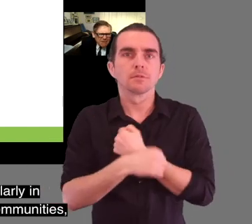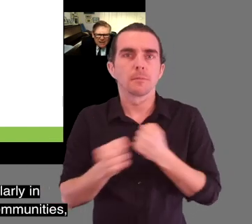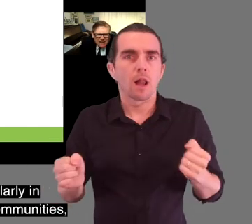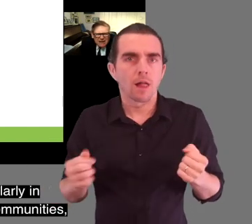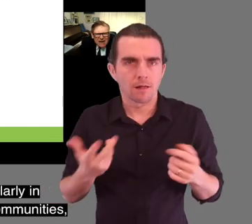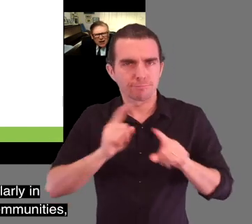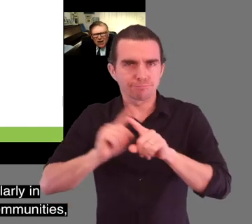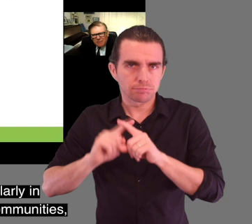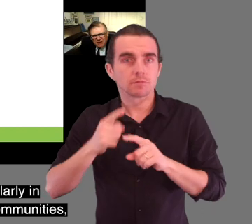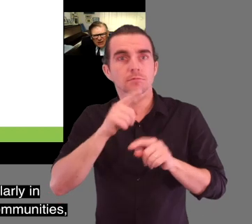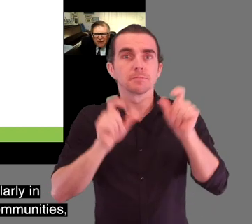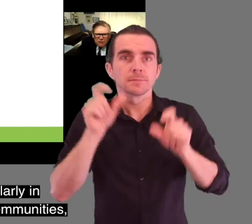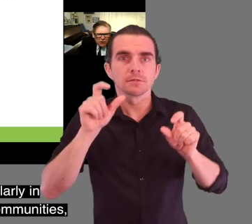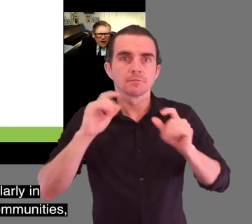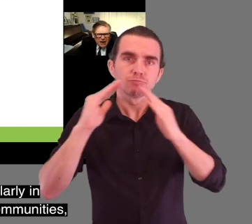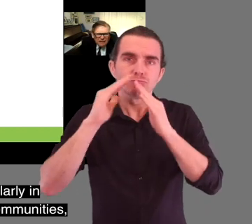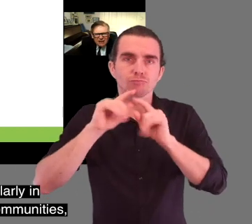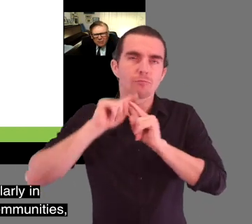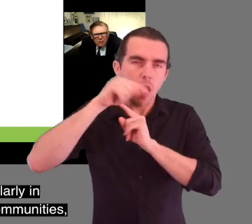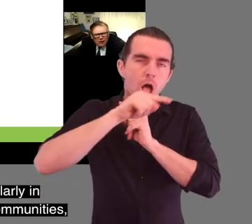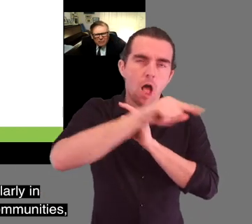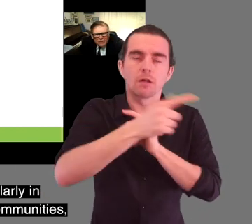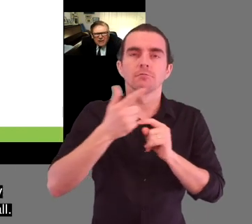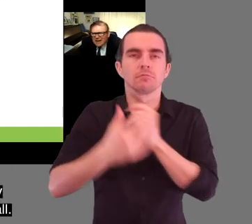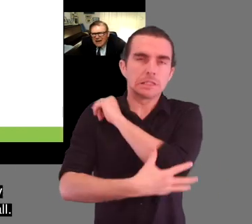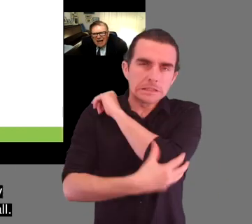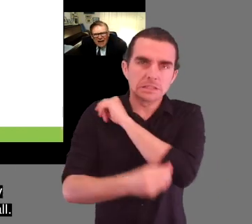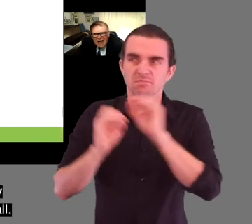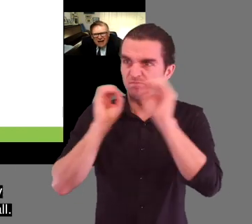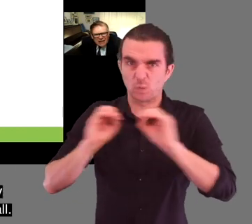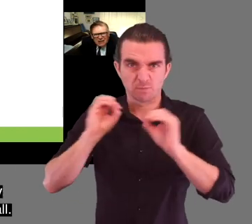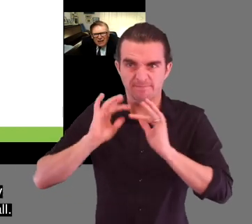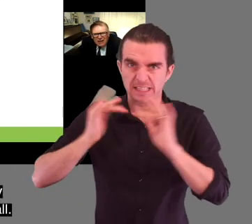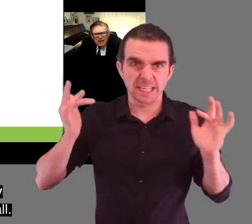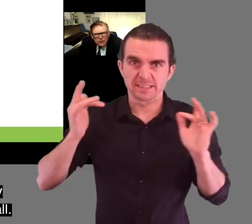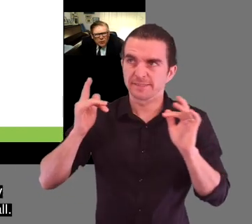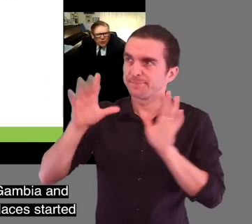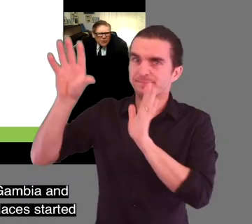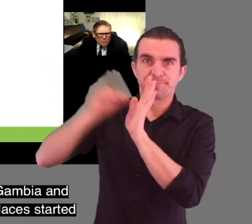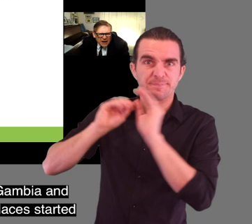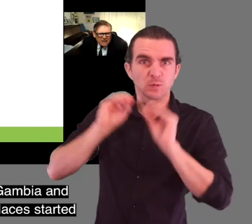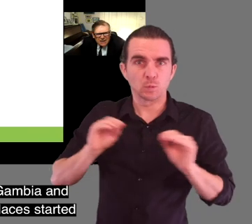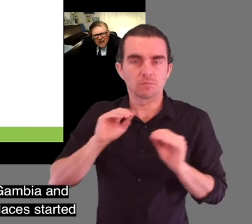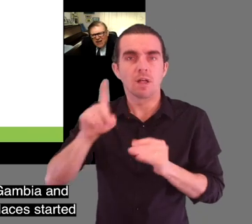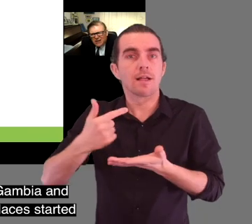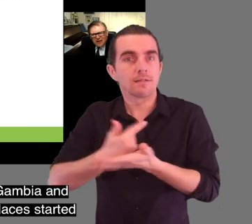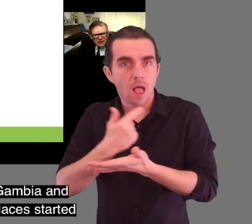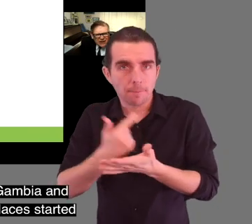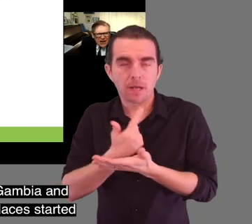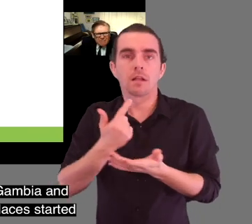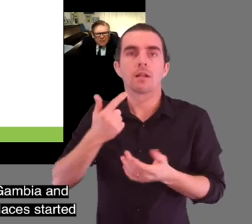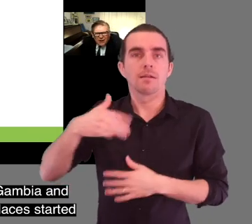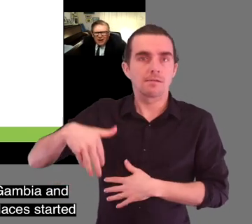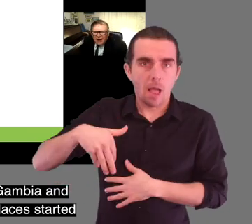Many places, particularly in rural areas and poorer communities, didn't have any access to IT at all. A few places, such